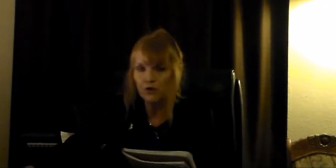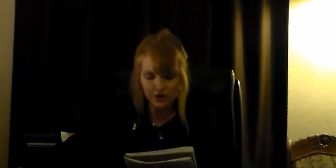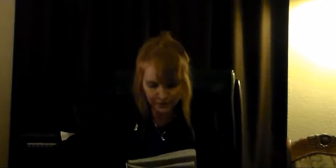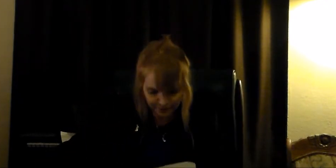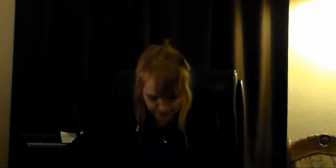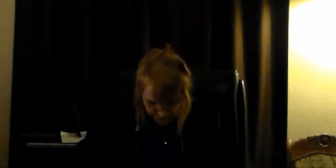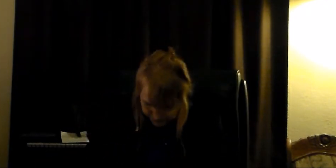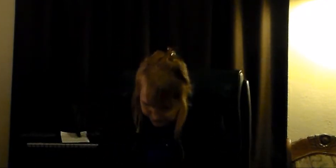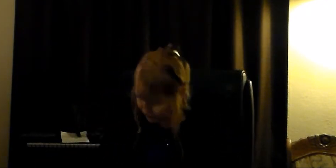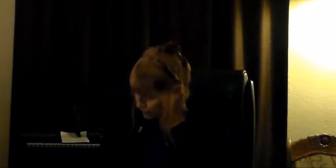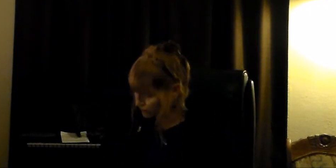camcorder.